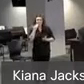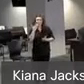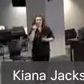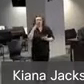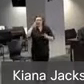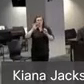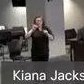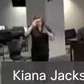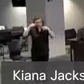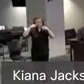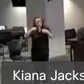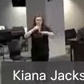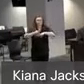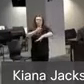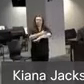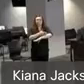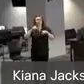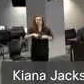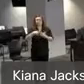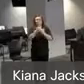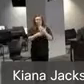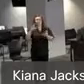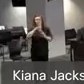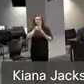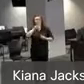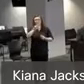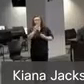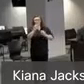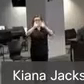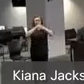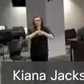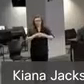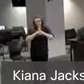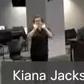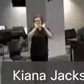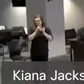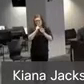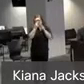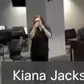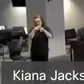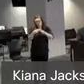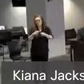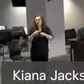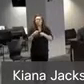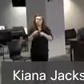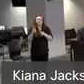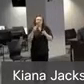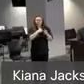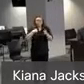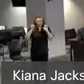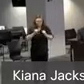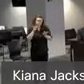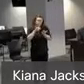The program is a 31-module program. It includes short modules that members can access from their